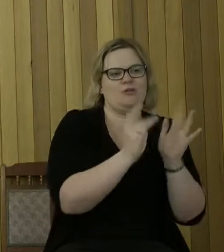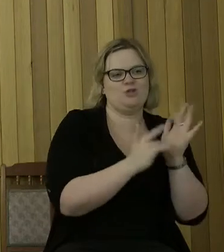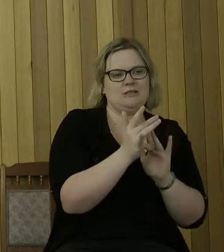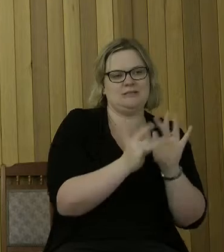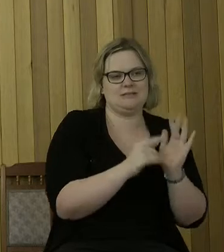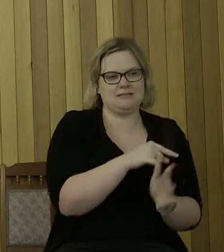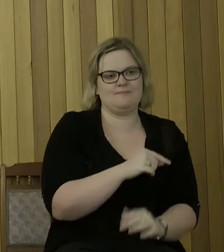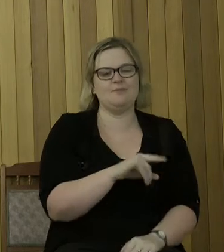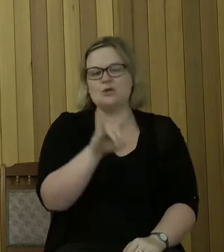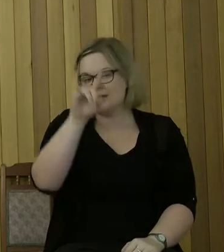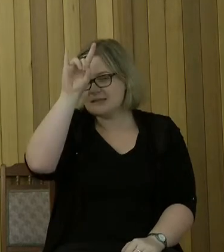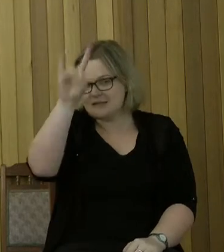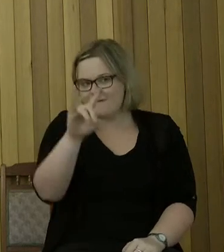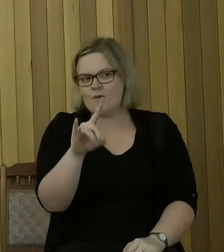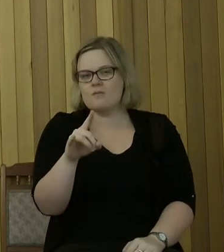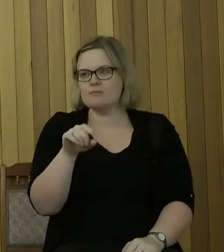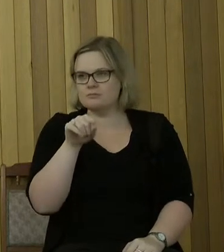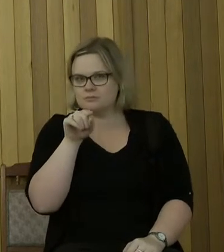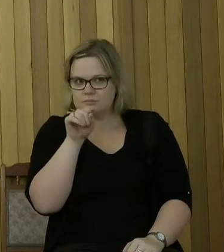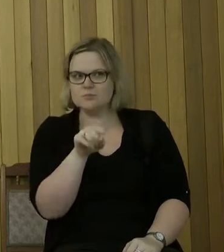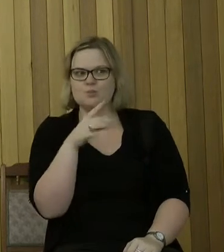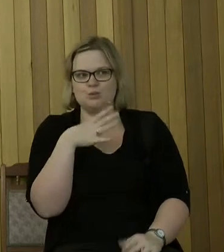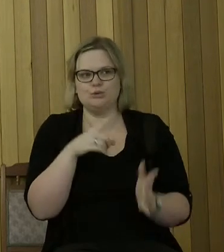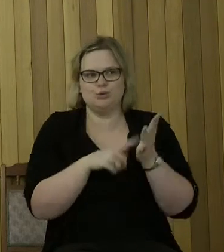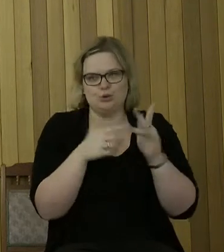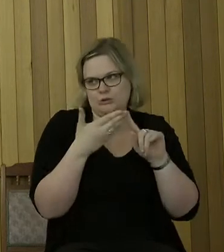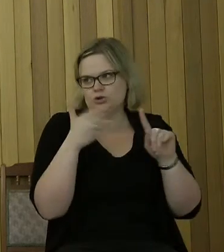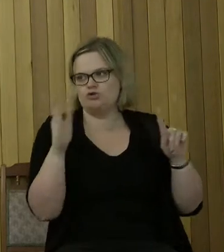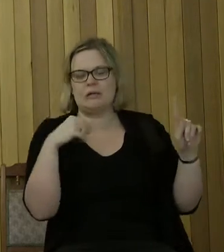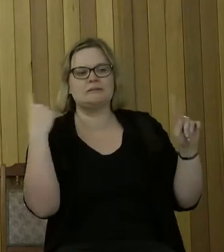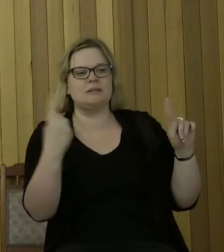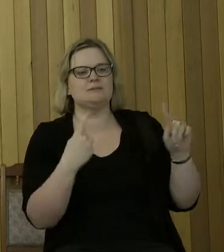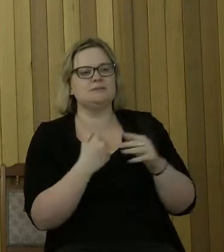You see, the devil is in the business of distracting.